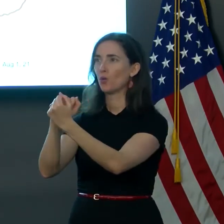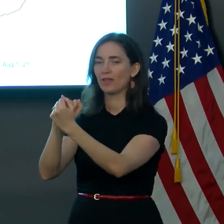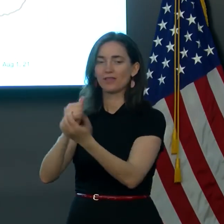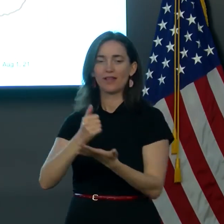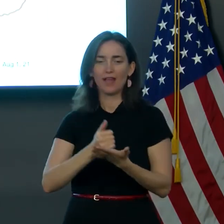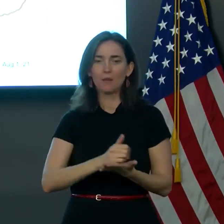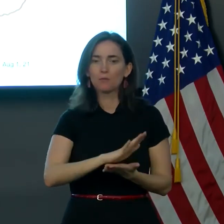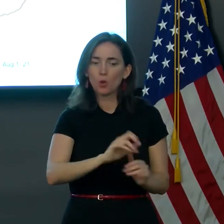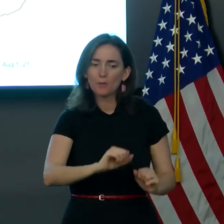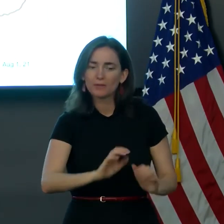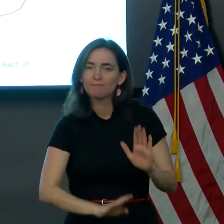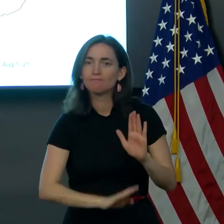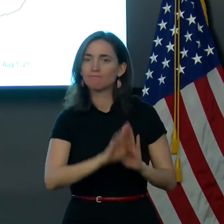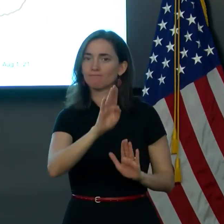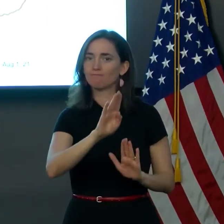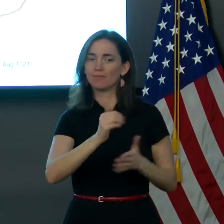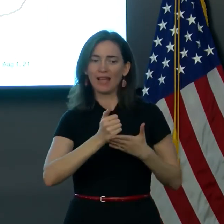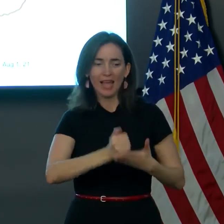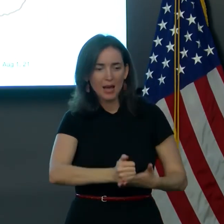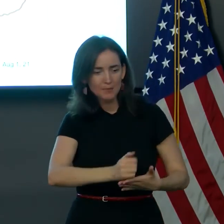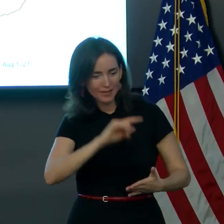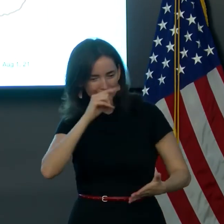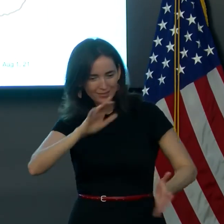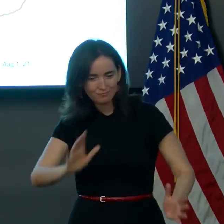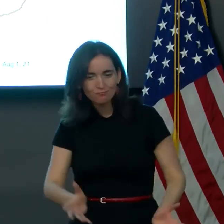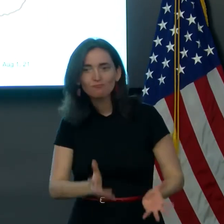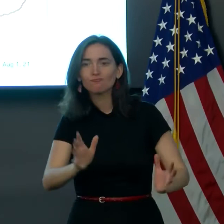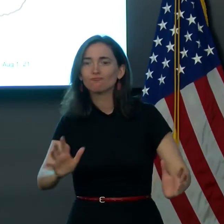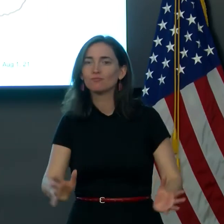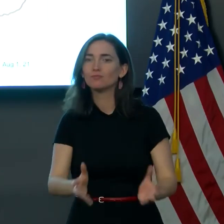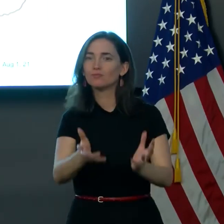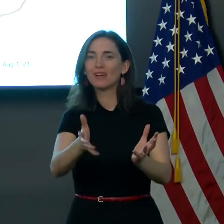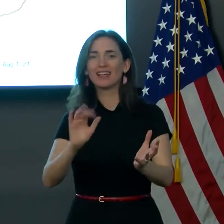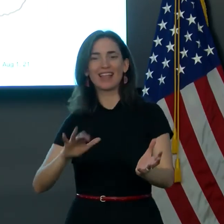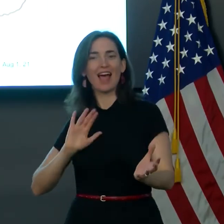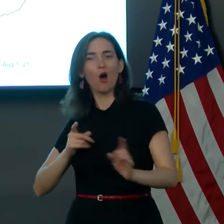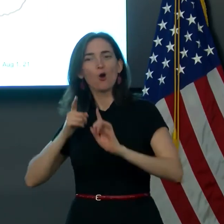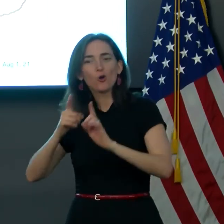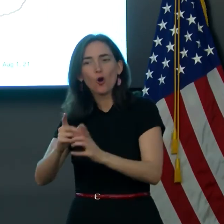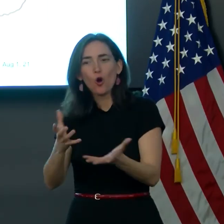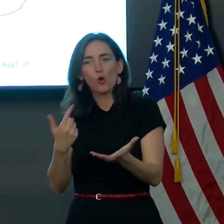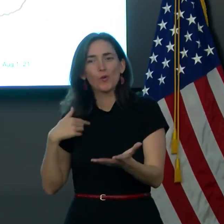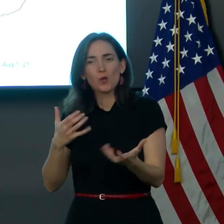child's potential, to thrive. That is our goal, that these children thrive.